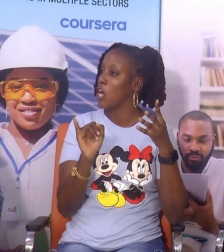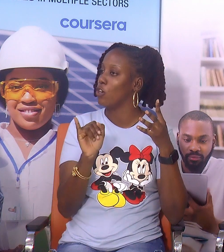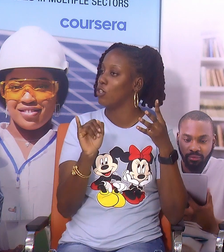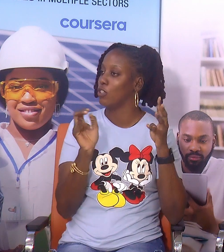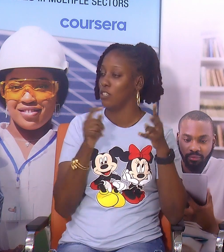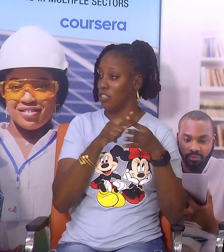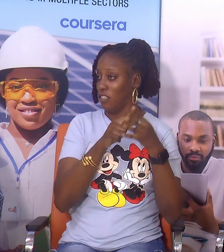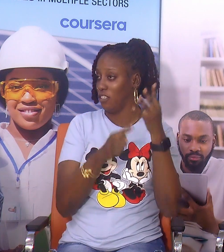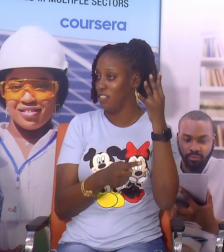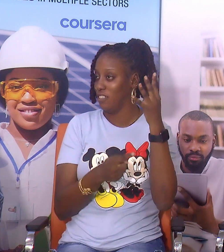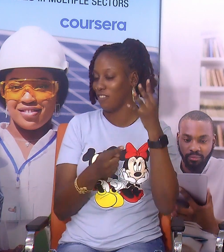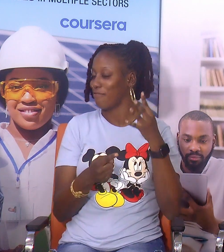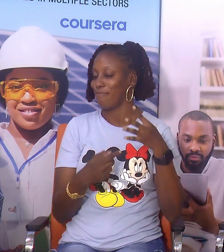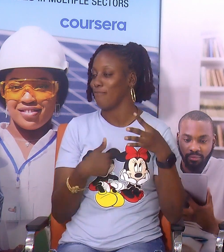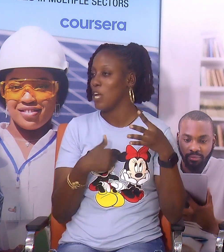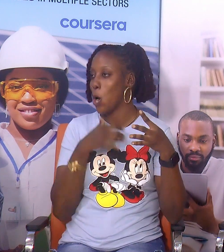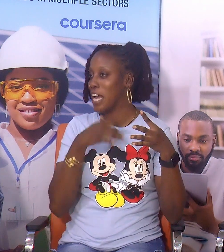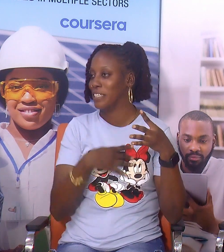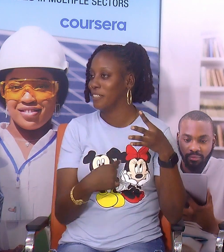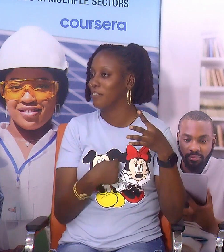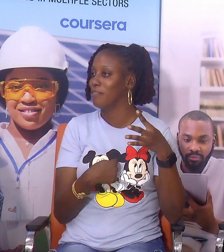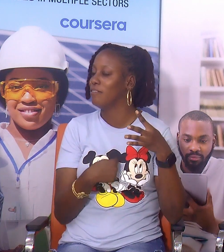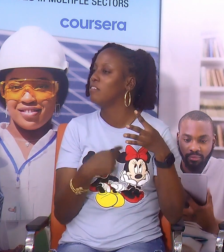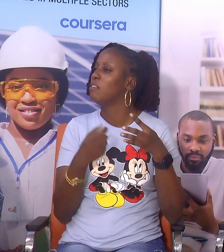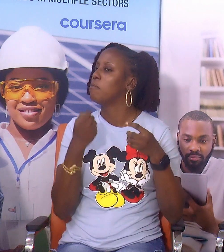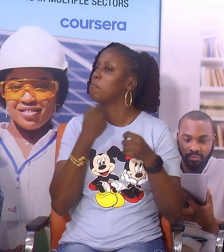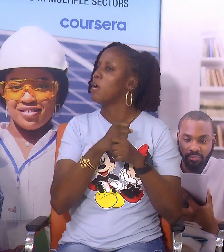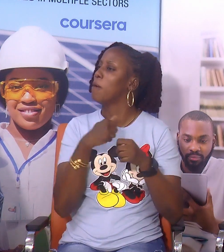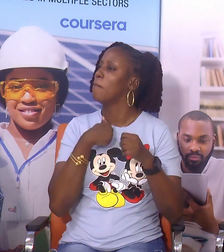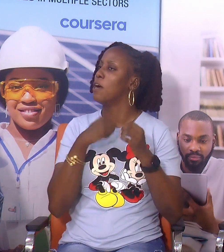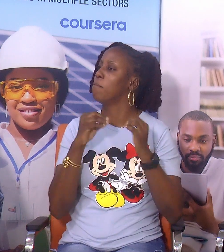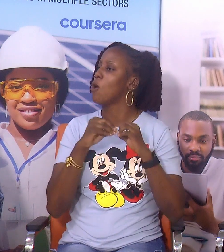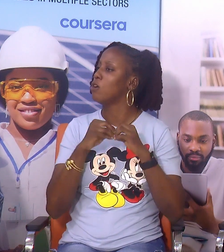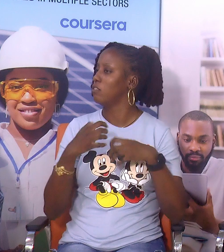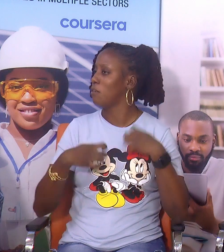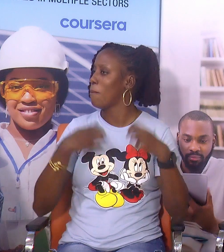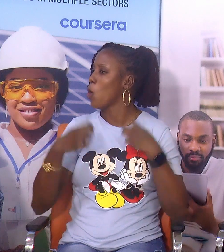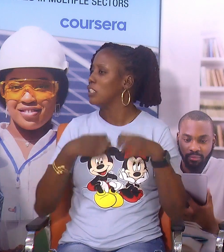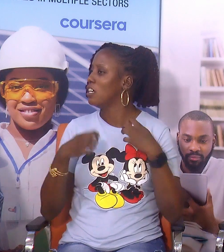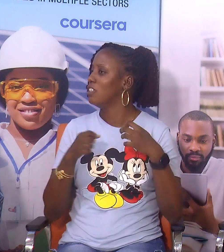Hearing impaired, those are my top things. I don't like that.